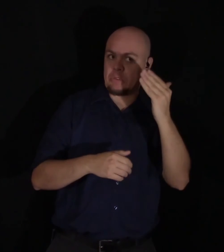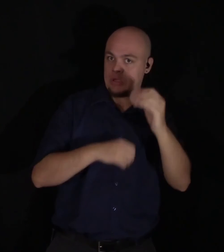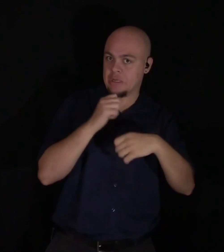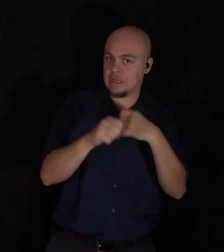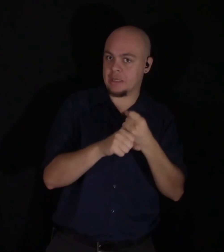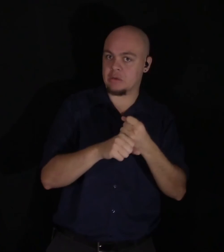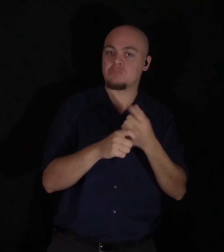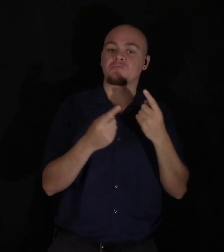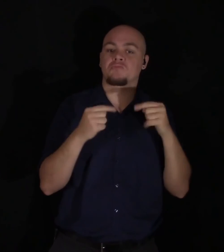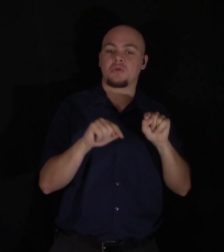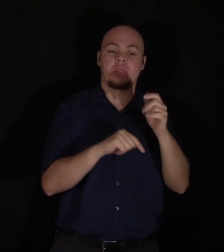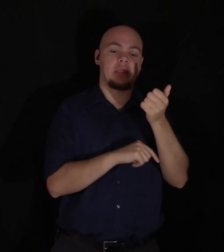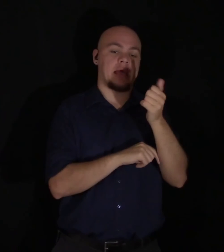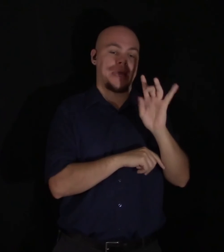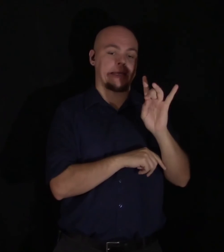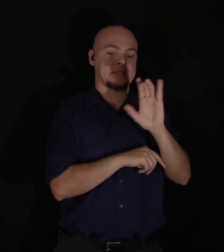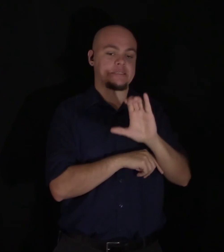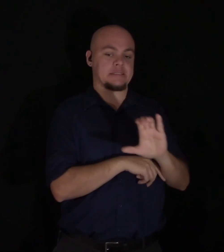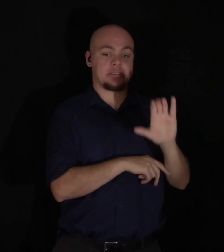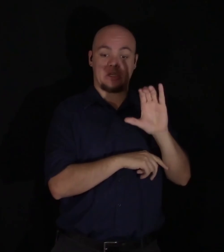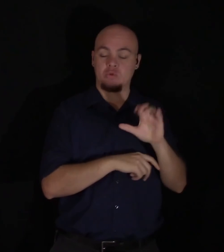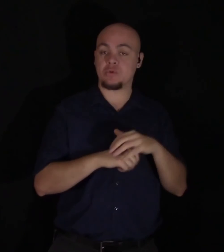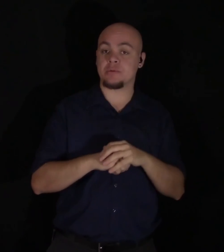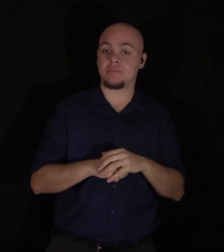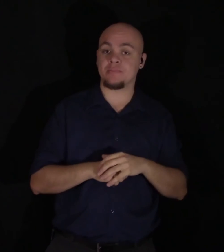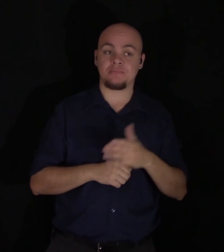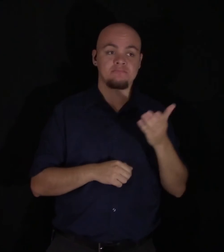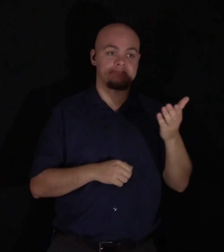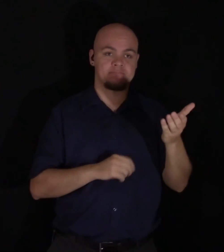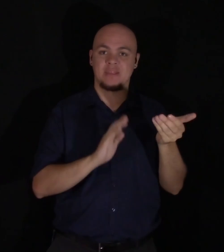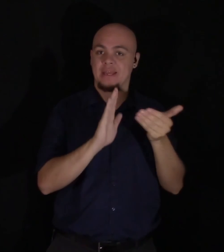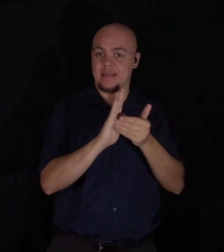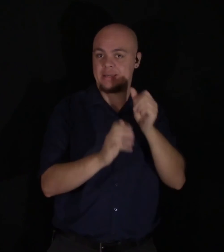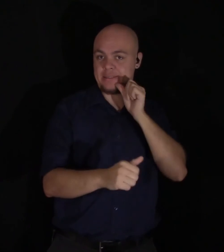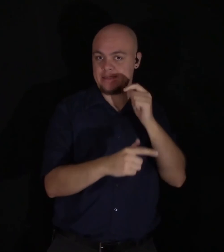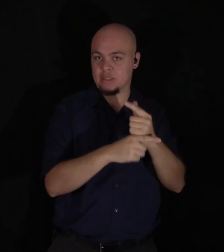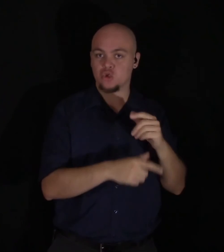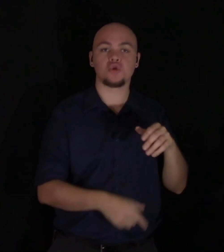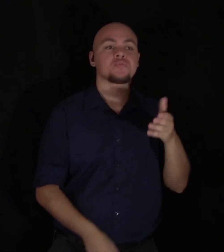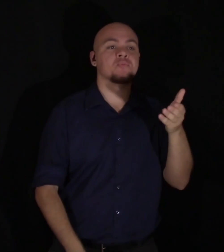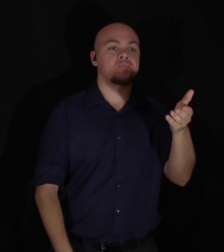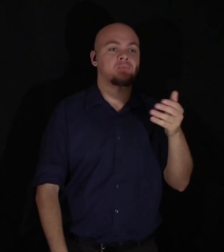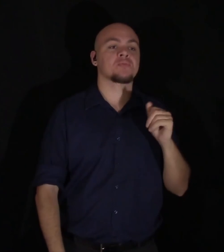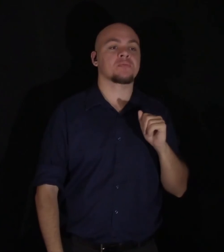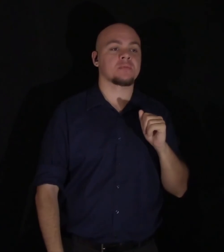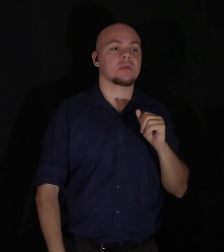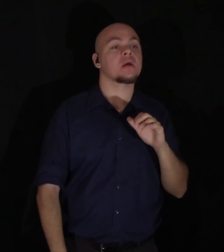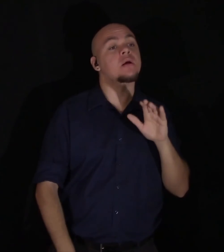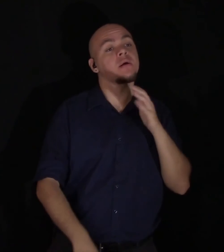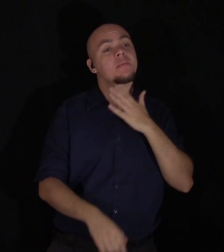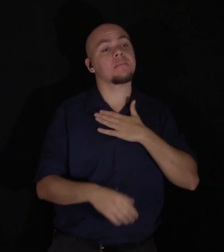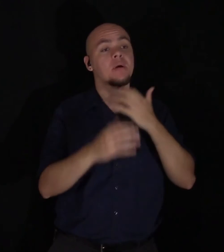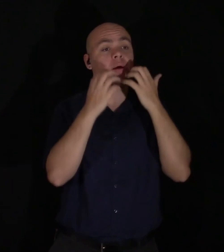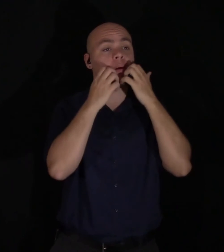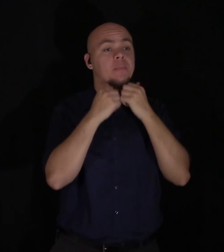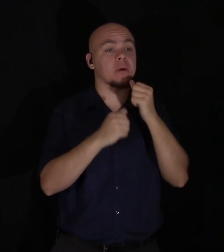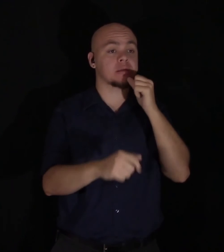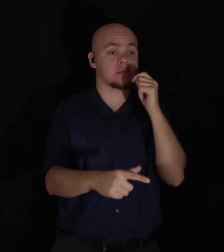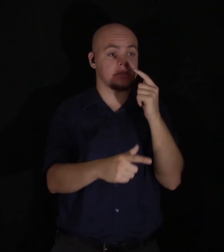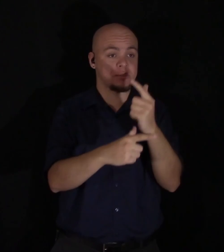century. To Mrs. Saville, England. My dear sister, I write a